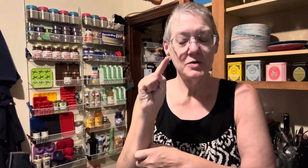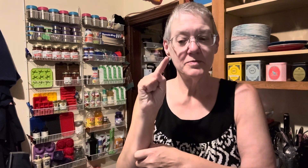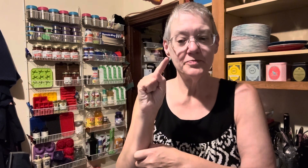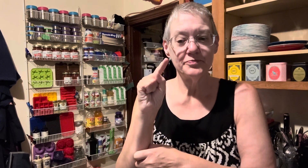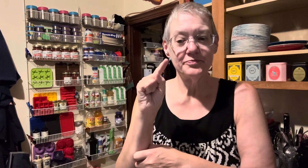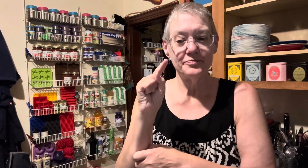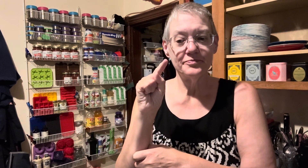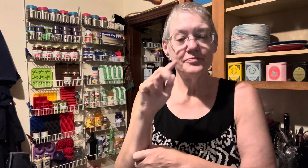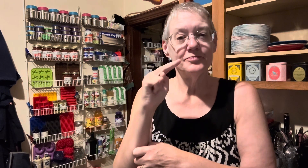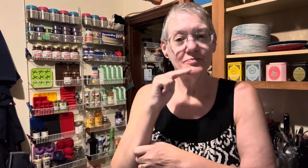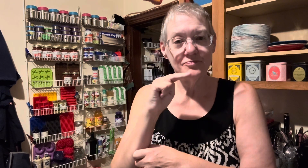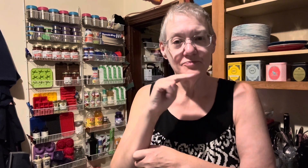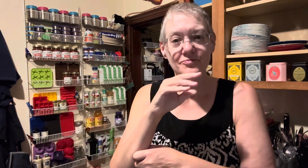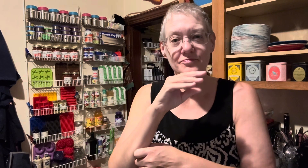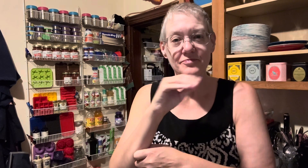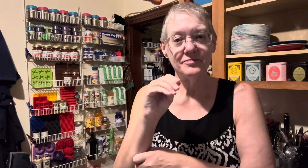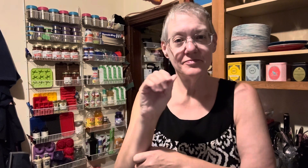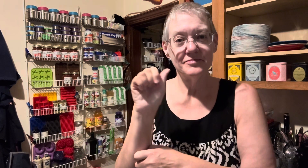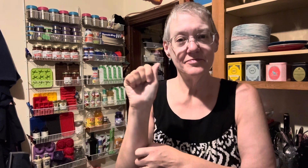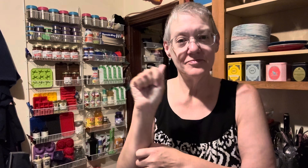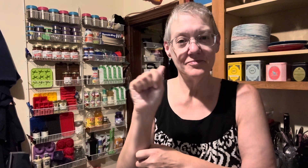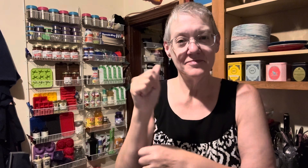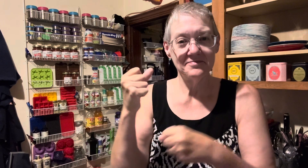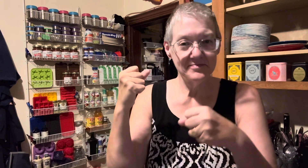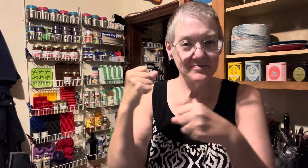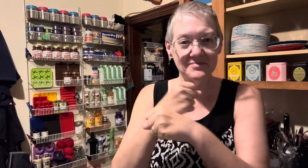I take those for their nutritional values and their